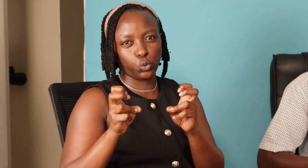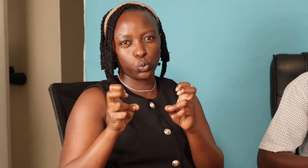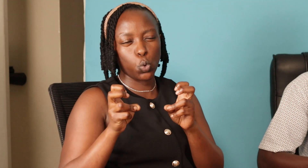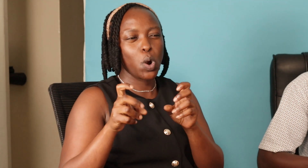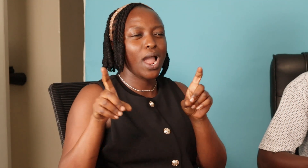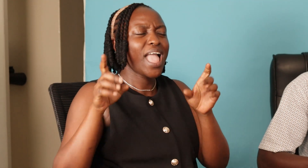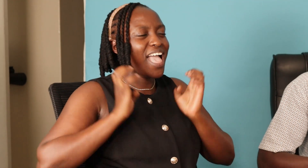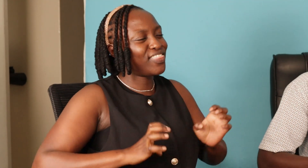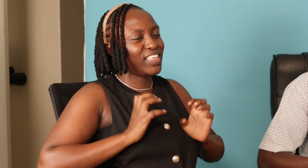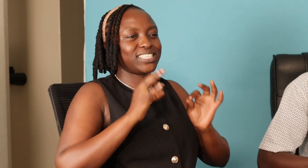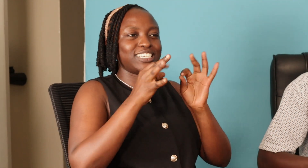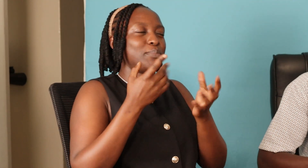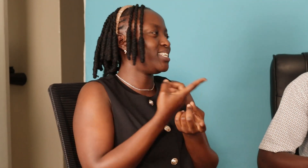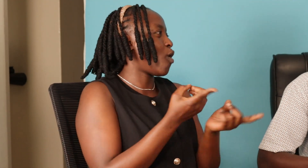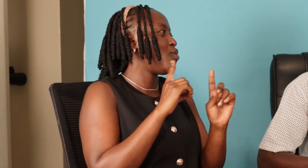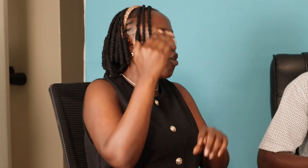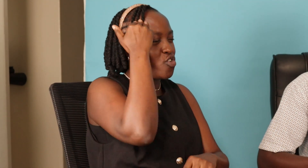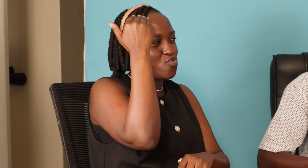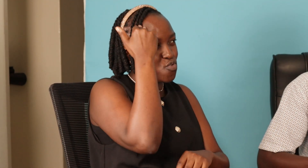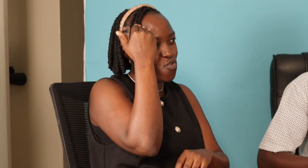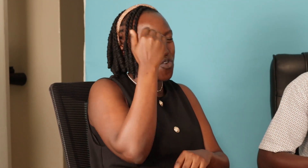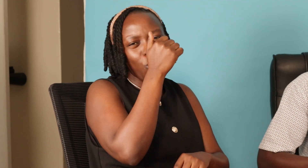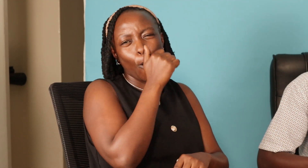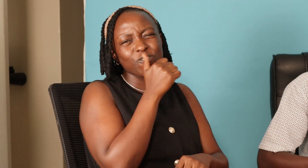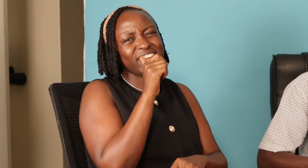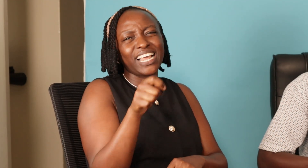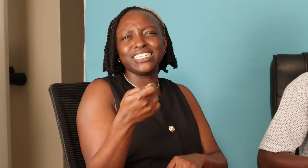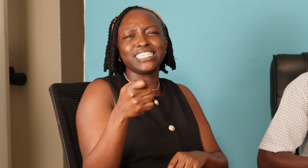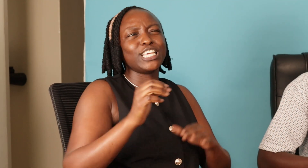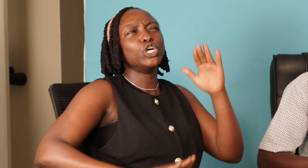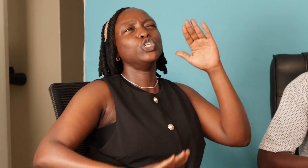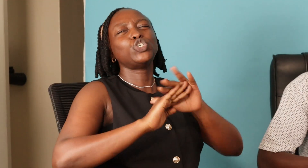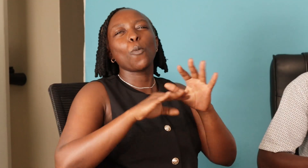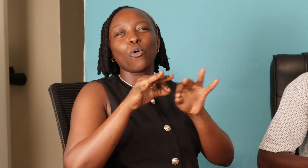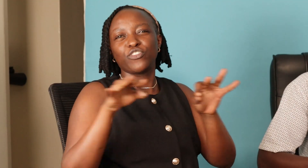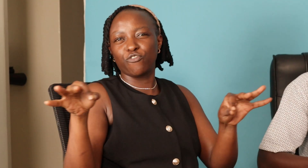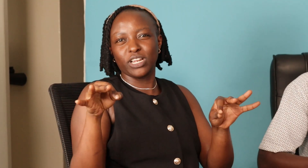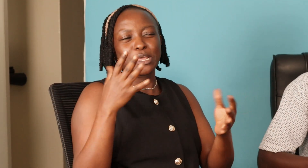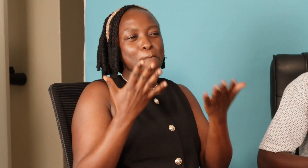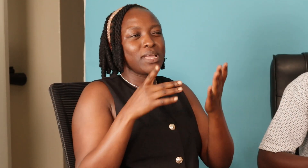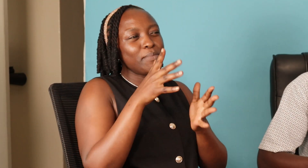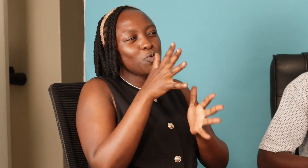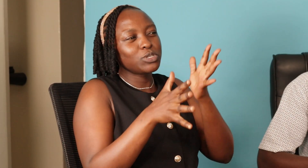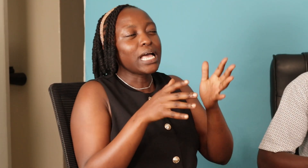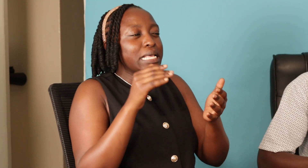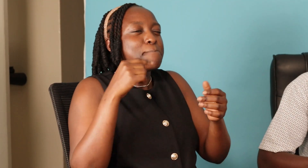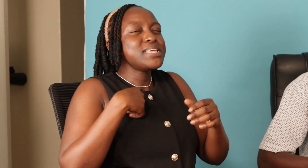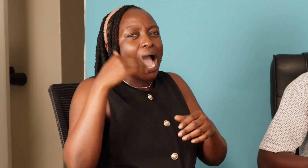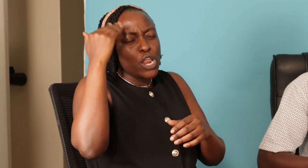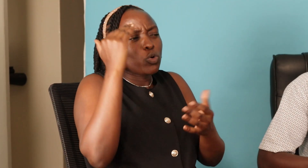And we can move on to the second thing, that is confidentiality. We know that confidentiality is key, and it's an ethical